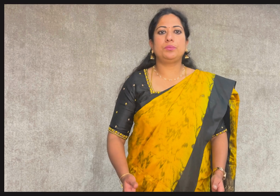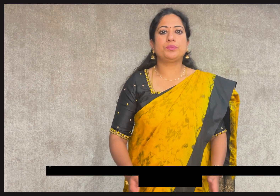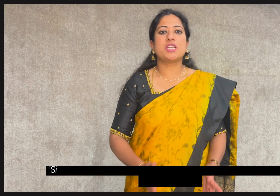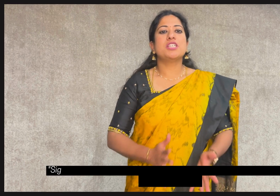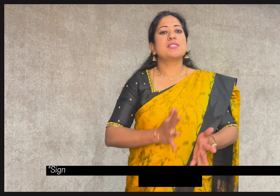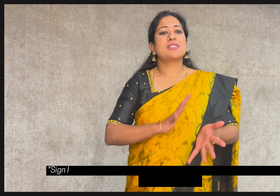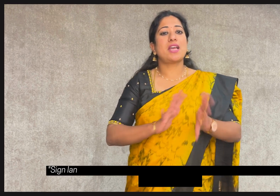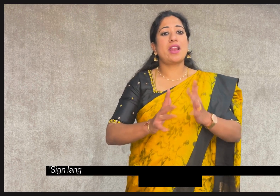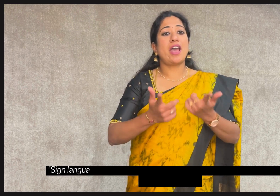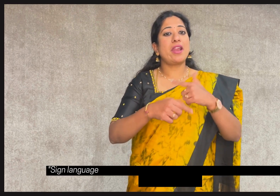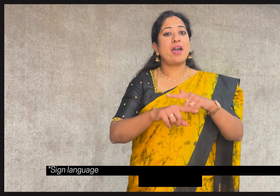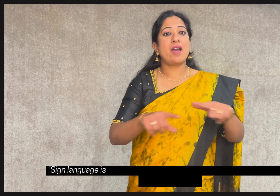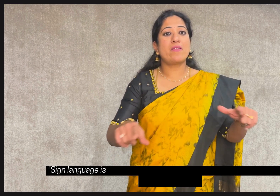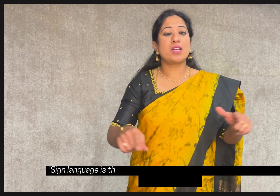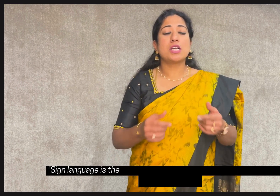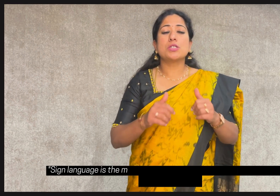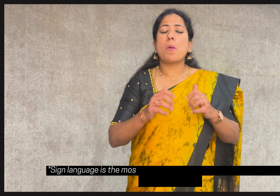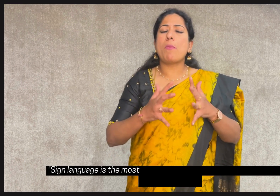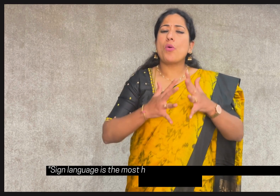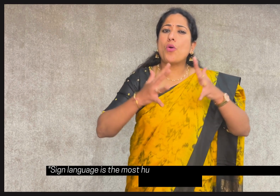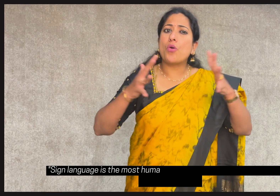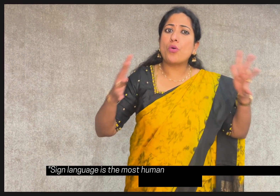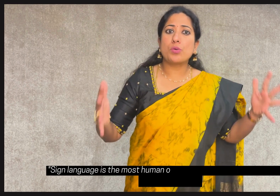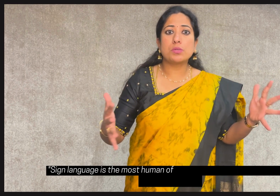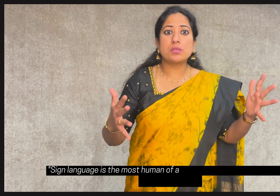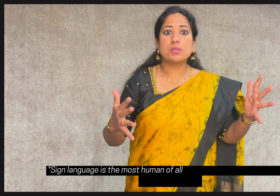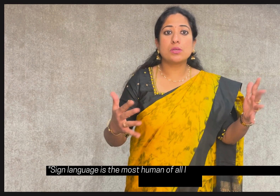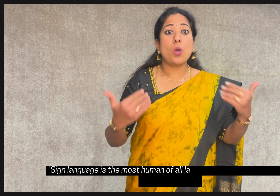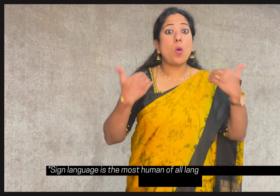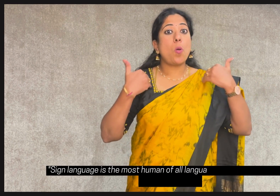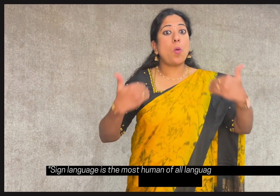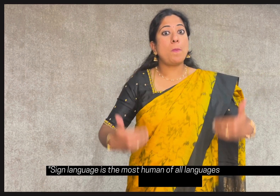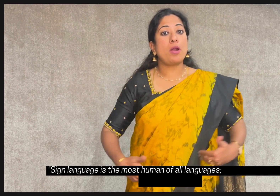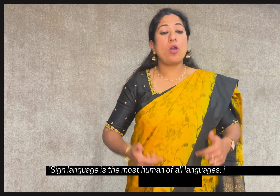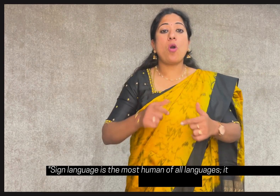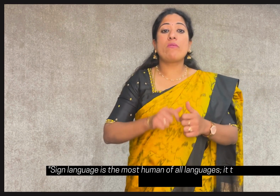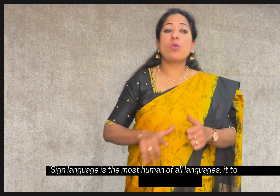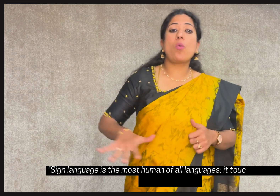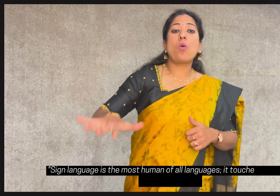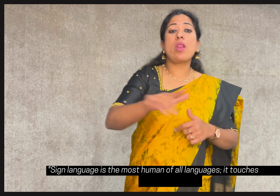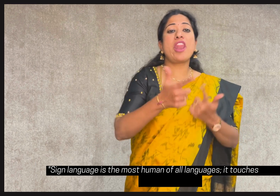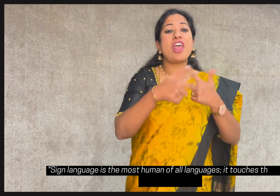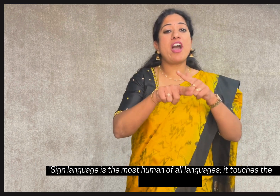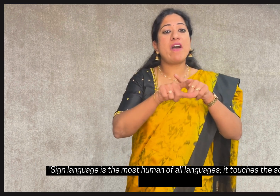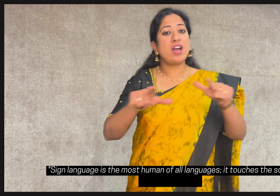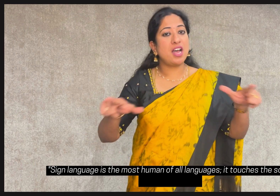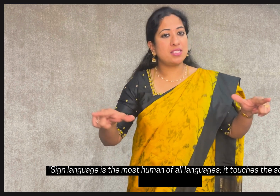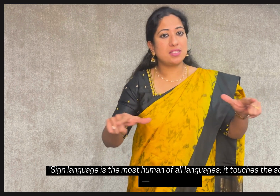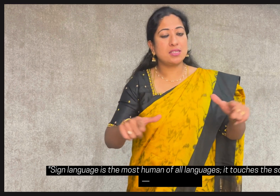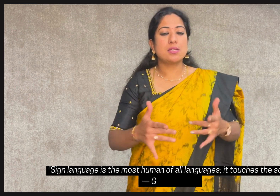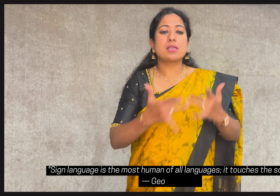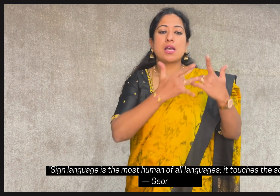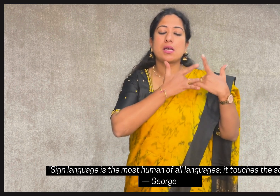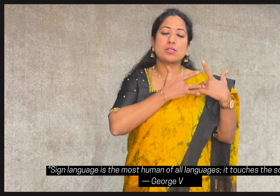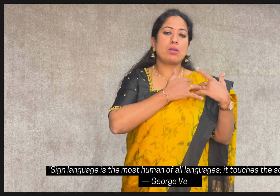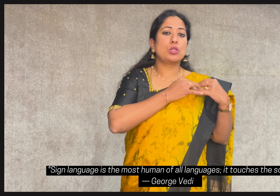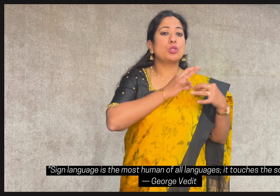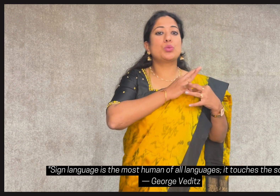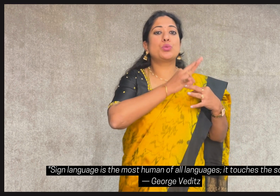sign language is the most human of all languages it touches the